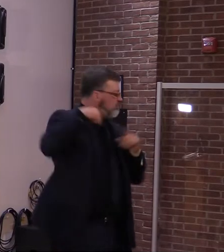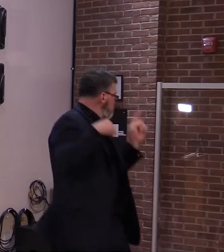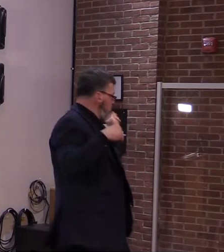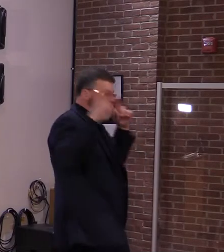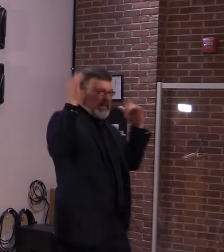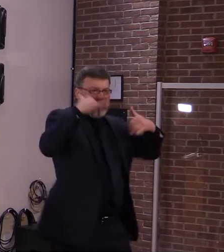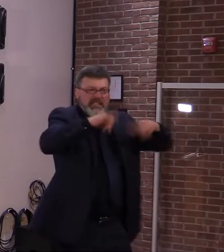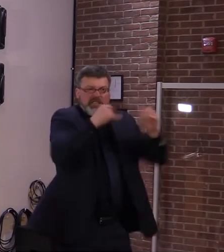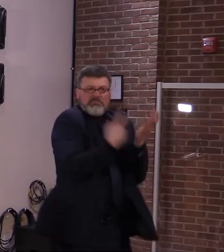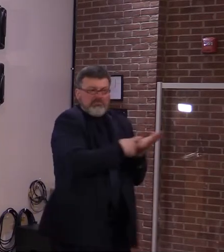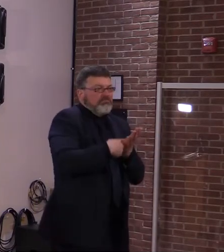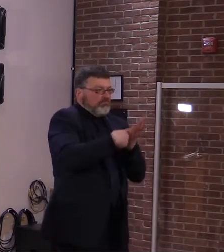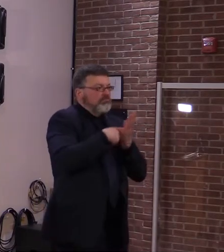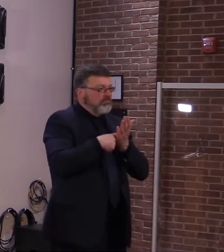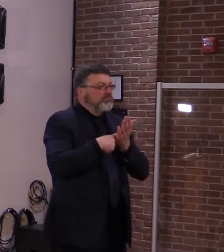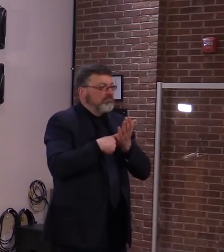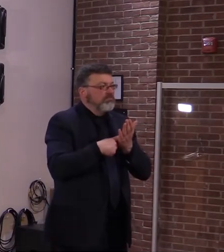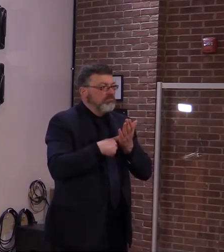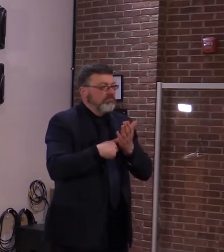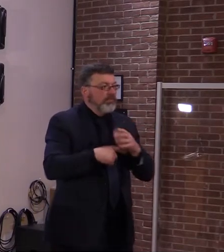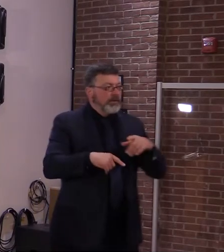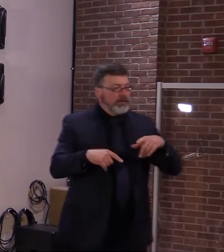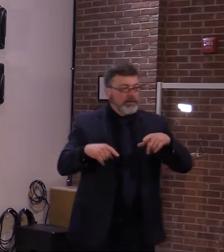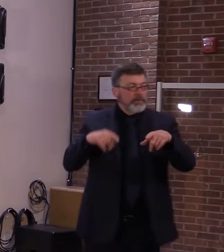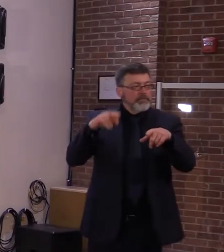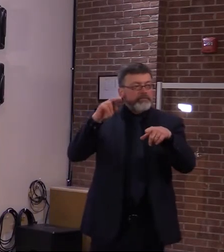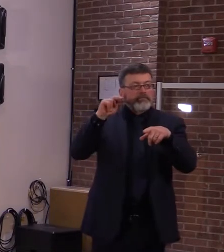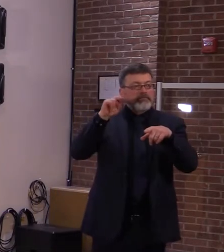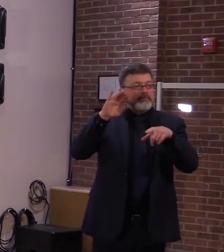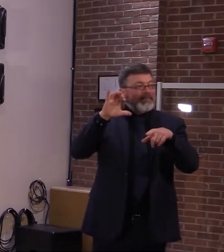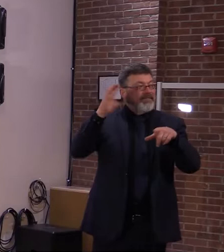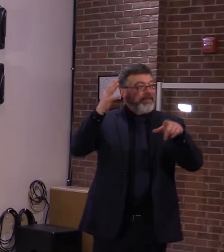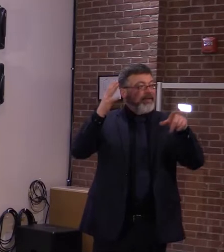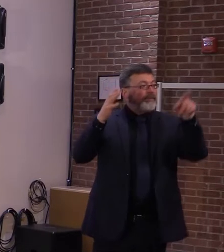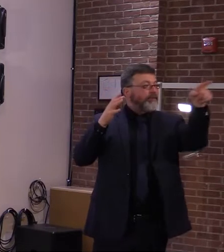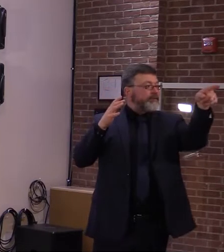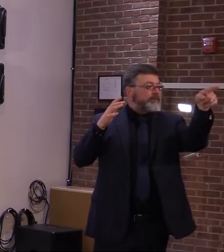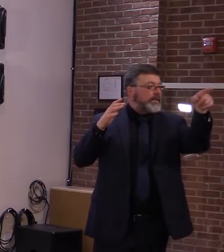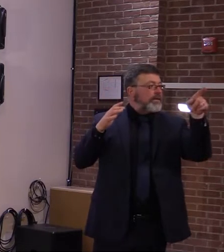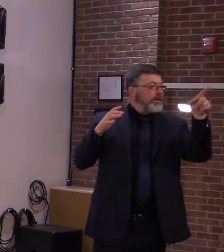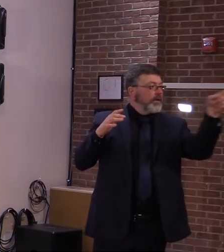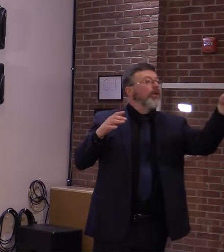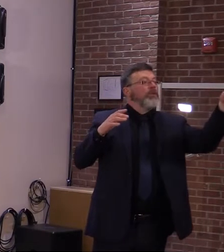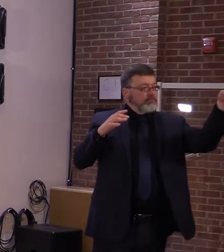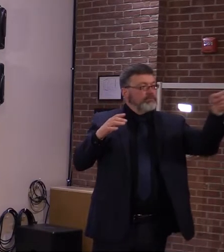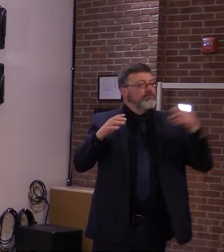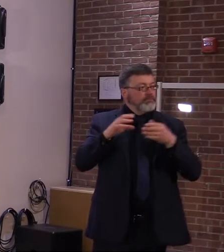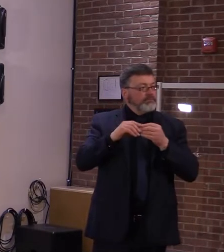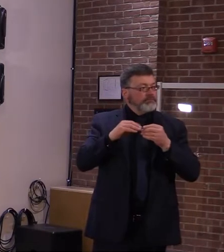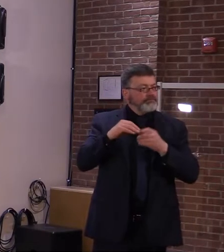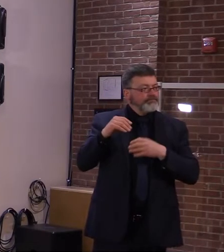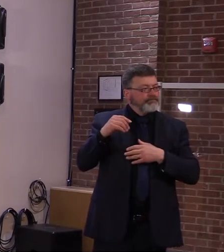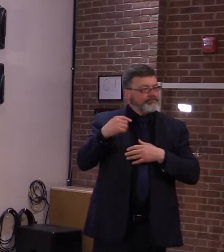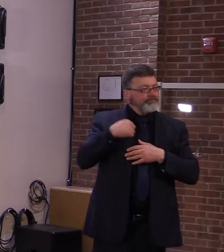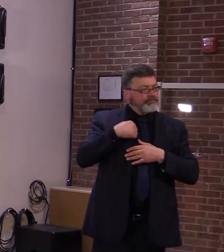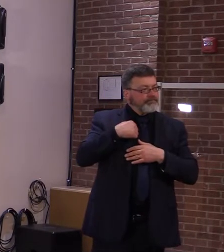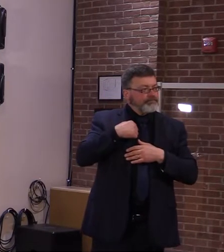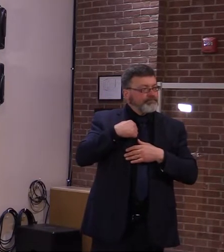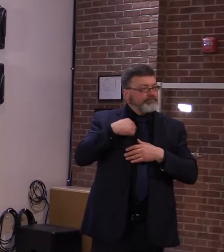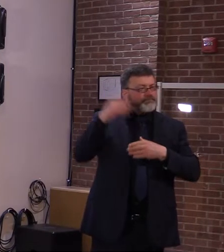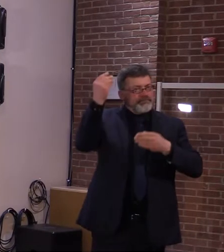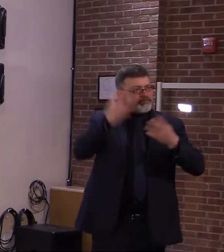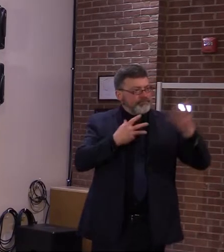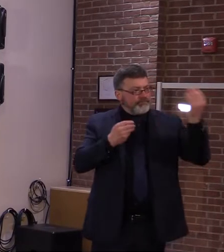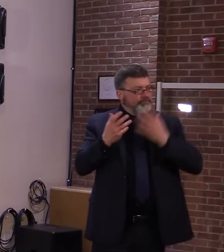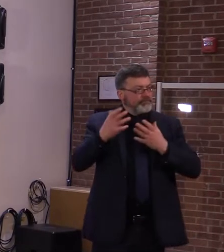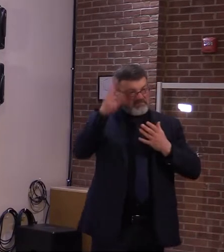Liz, NBC5. I know we're still waiting for a word on Johnson & Johnson, but if we get the green light from